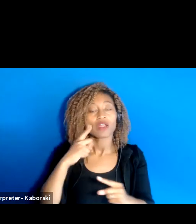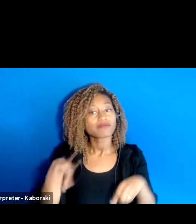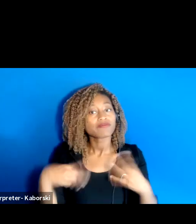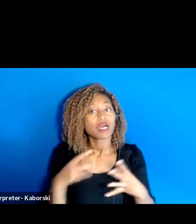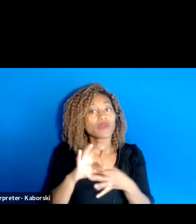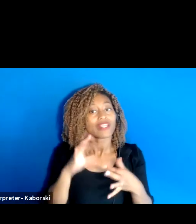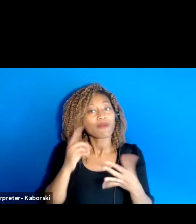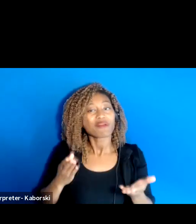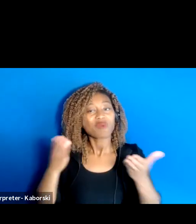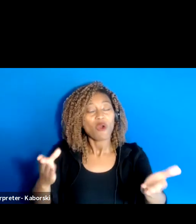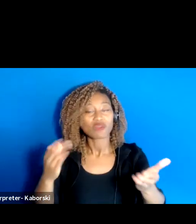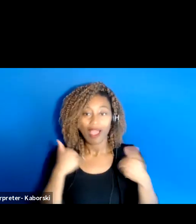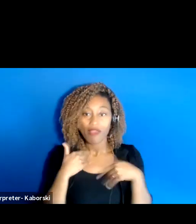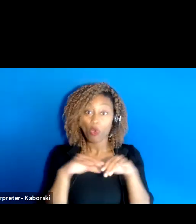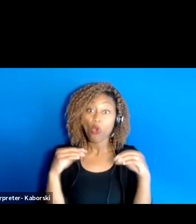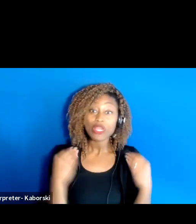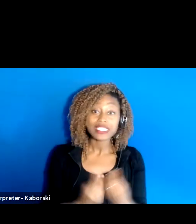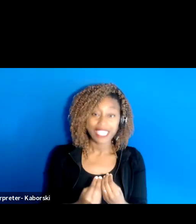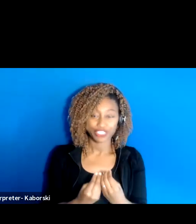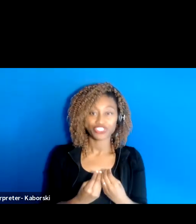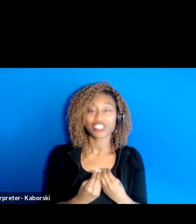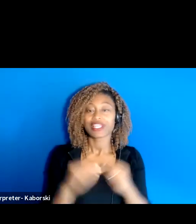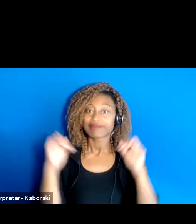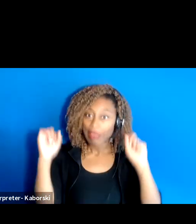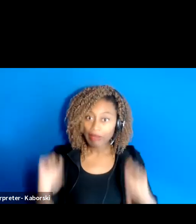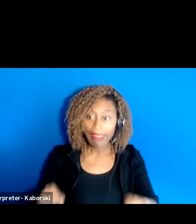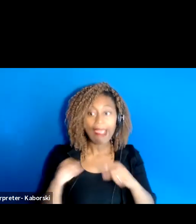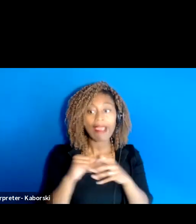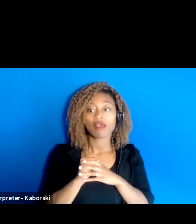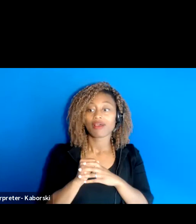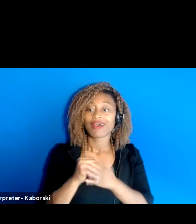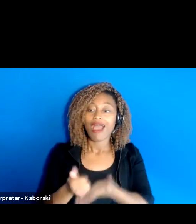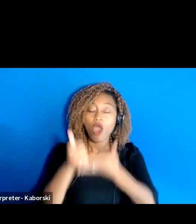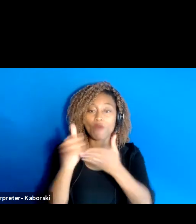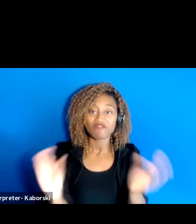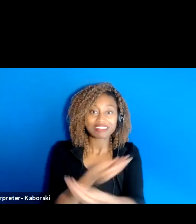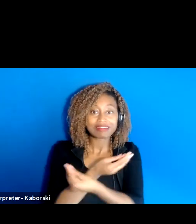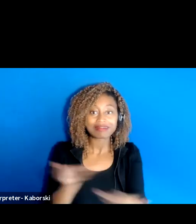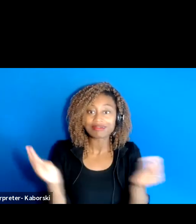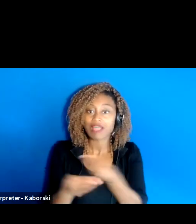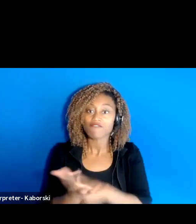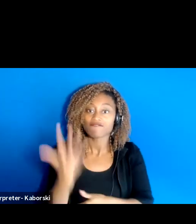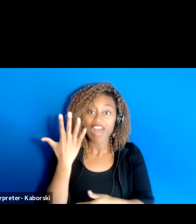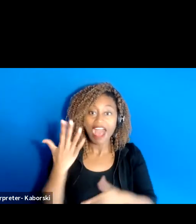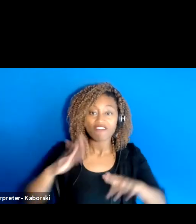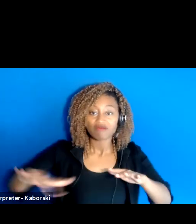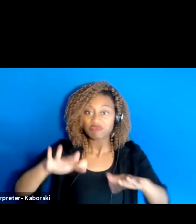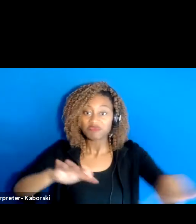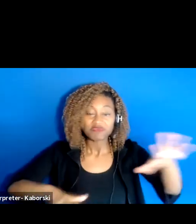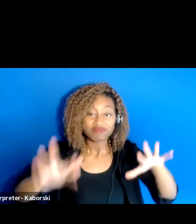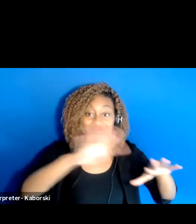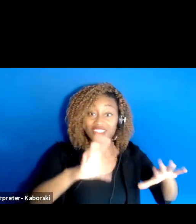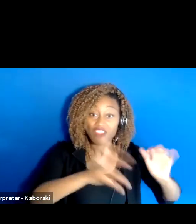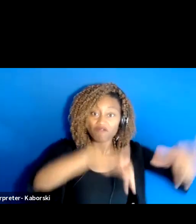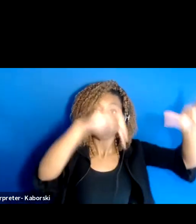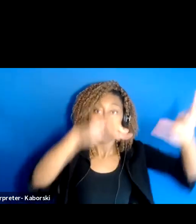proposals to have an organization that could help facilitate 5 regional forums. We worked with